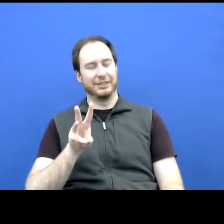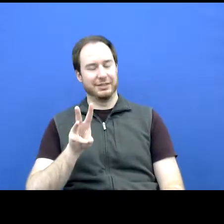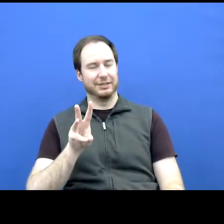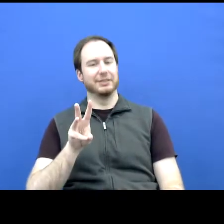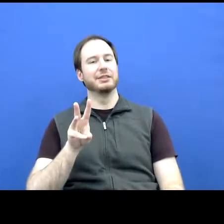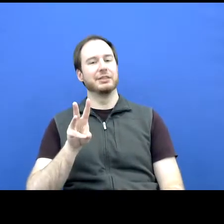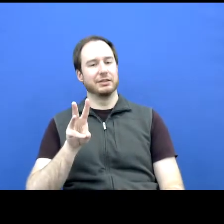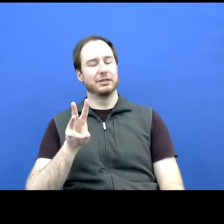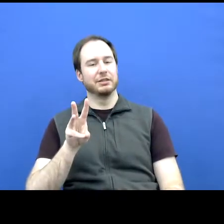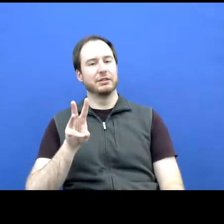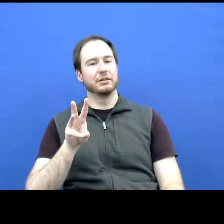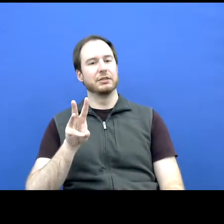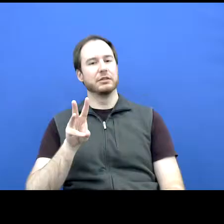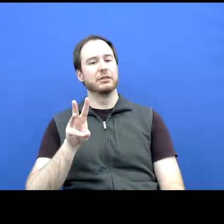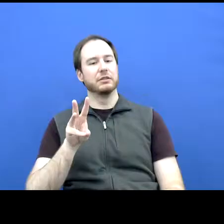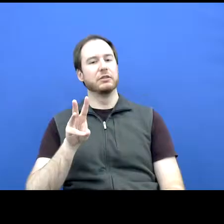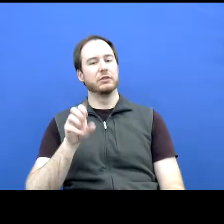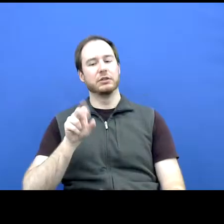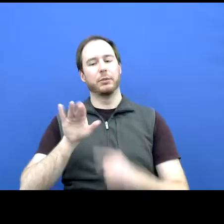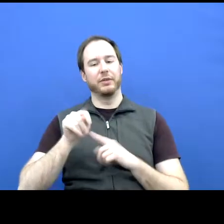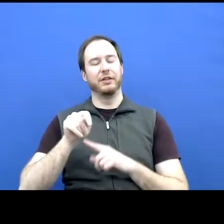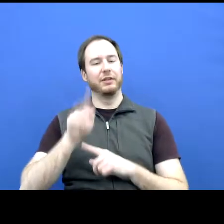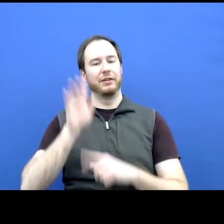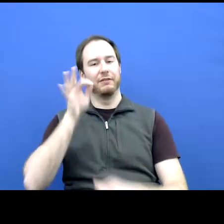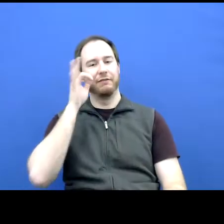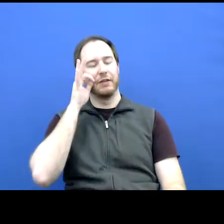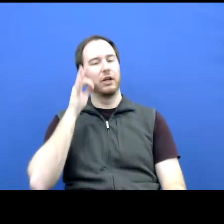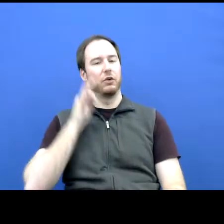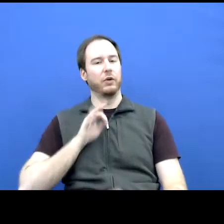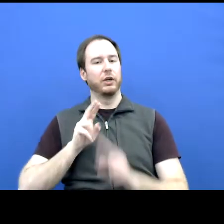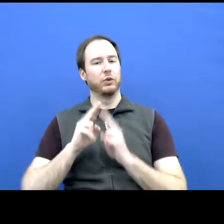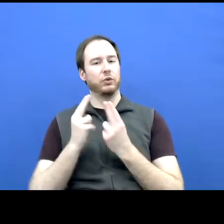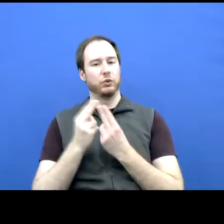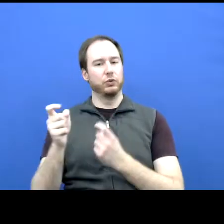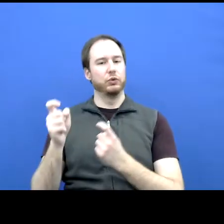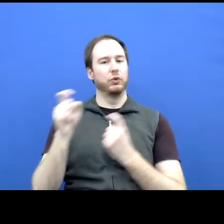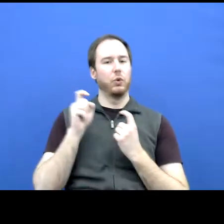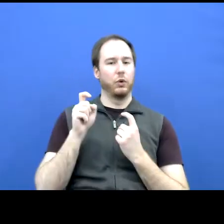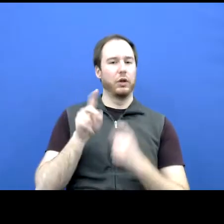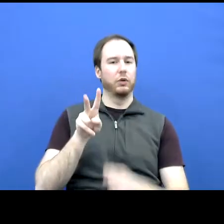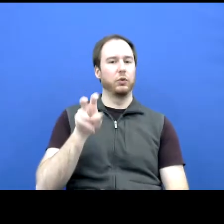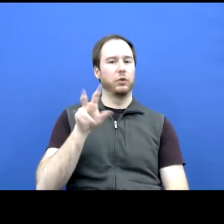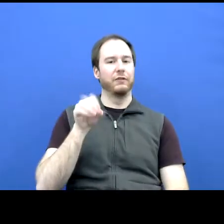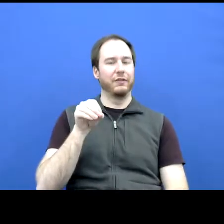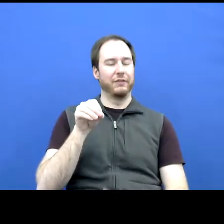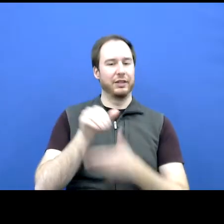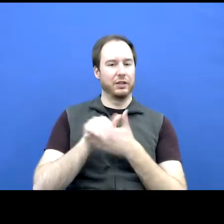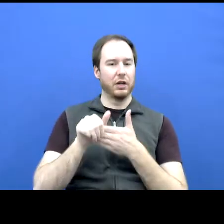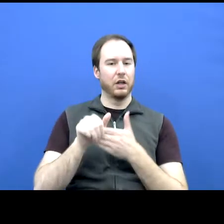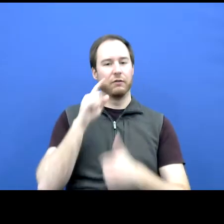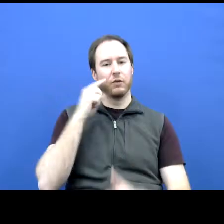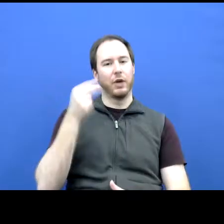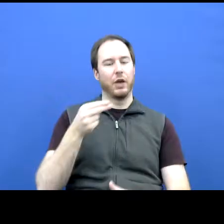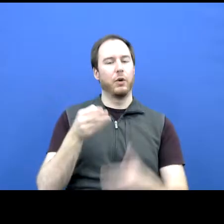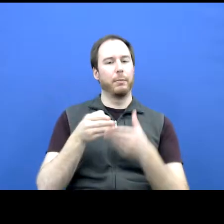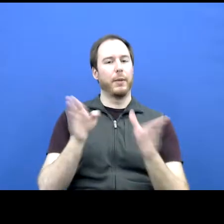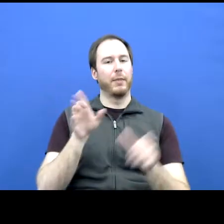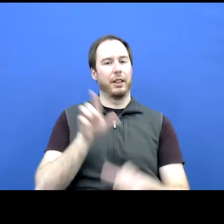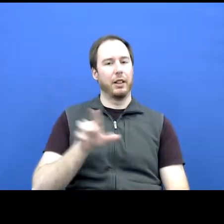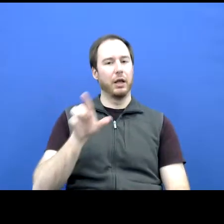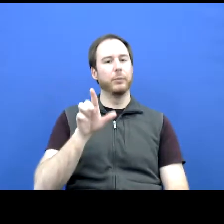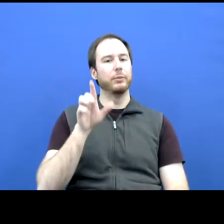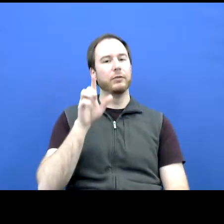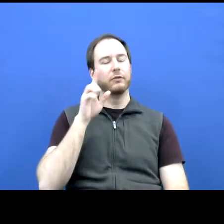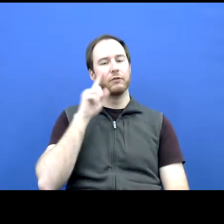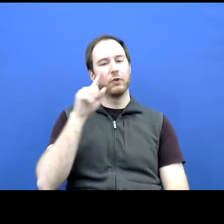2026. Whereas the Summit Federal Credit Union has donated $250 to the Henrietta Public Library for